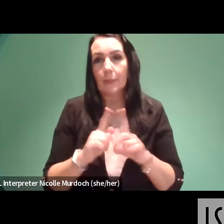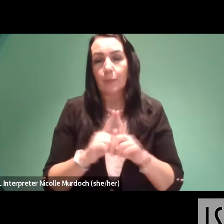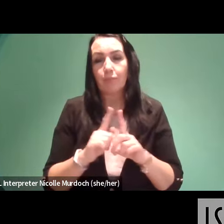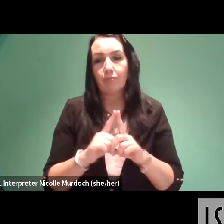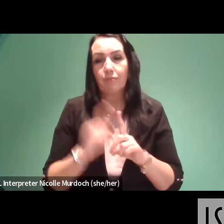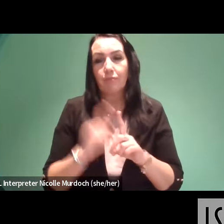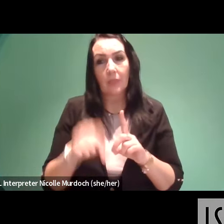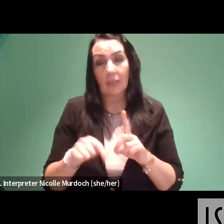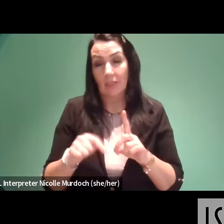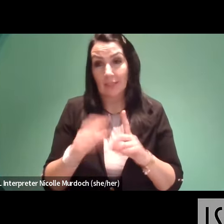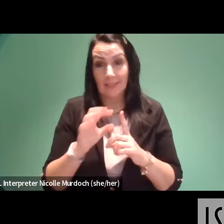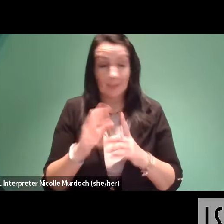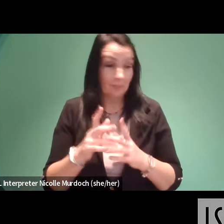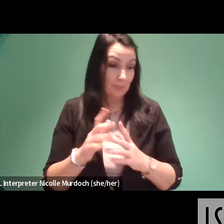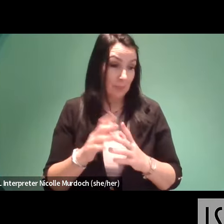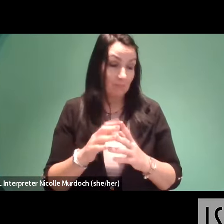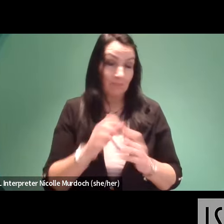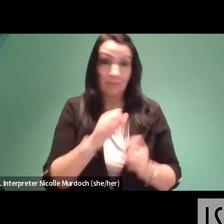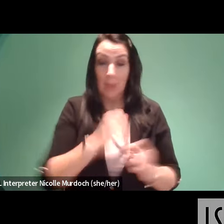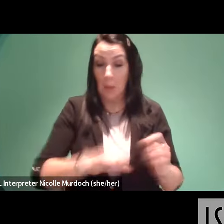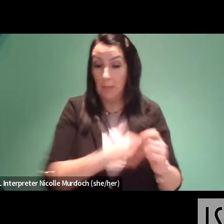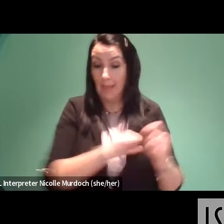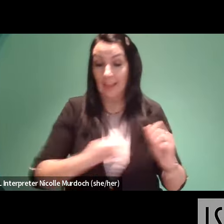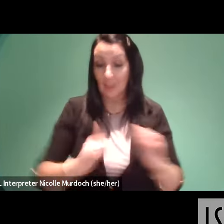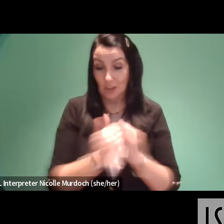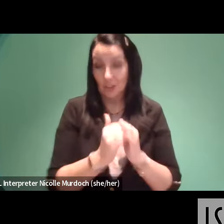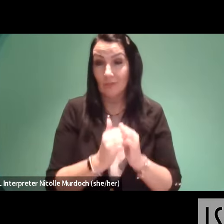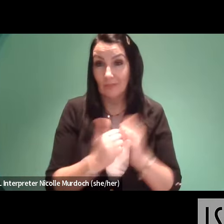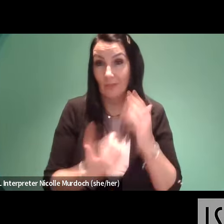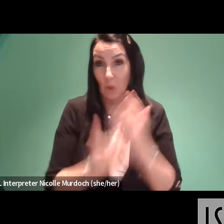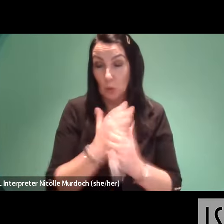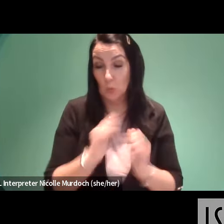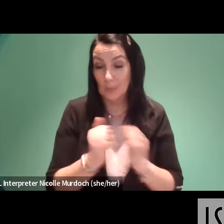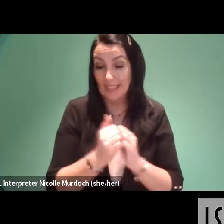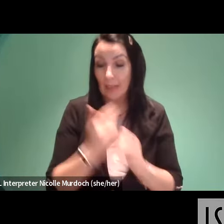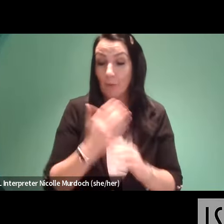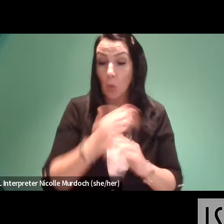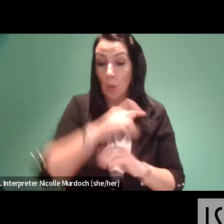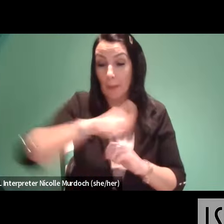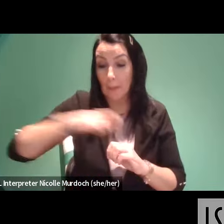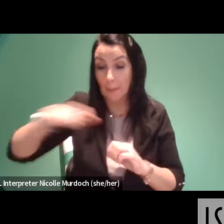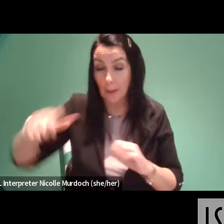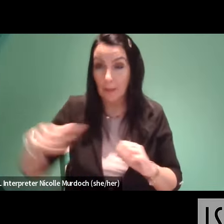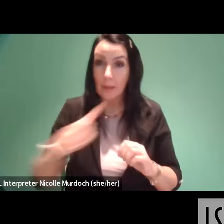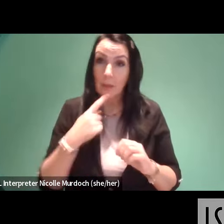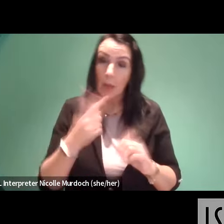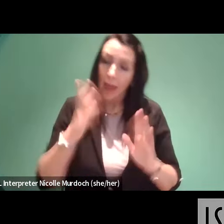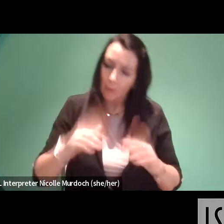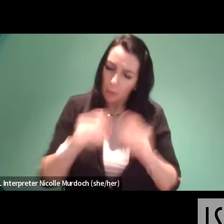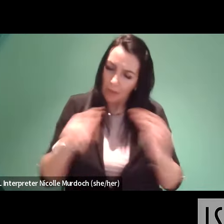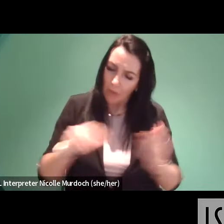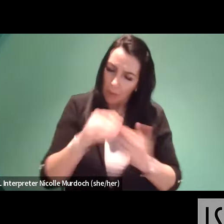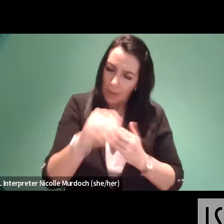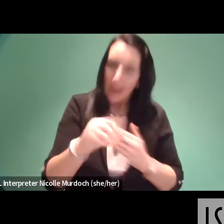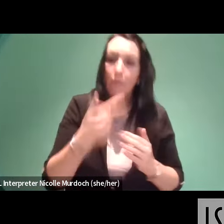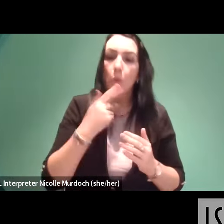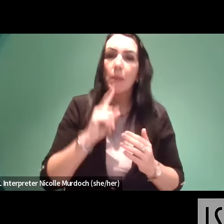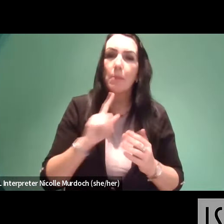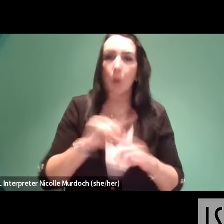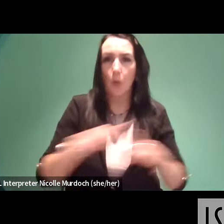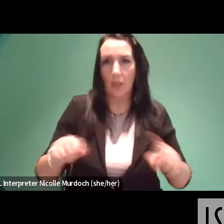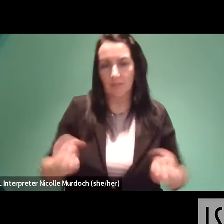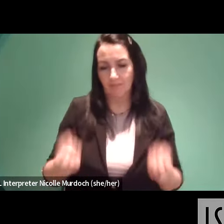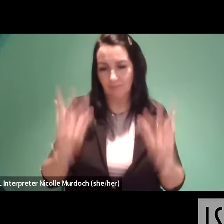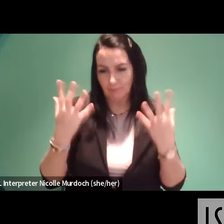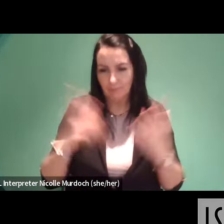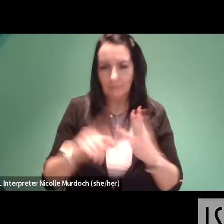That is a sort of pledge we made to our so-called New Deal for working people. We've said that there needs to be fair pay for the people who are taking industrial action.